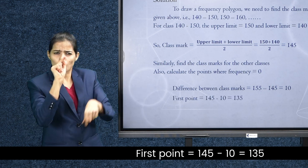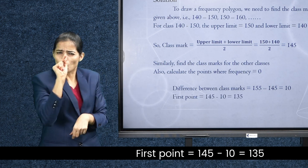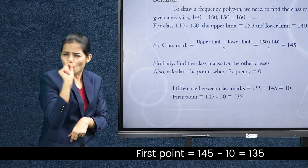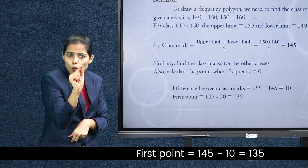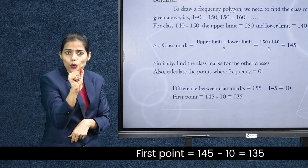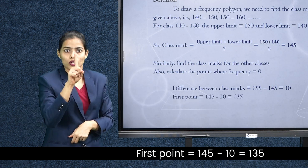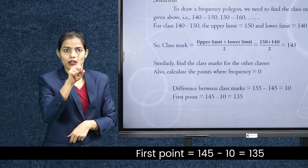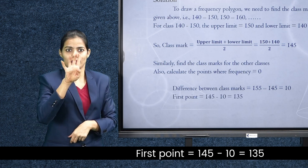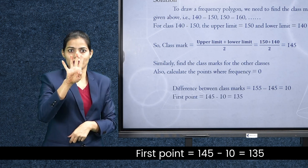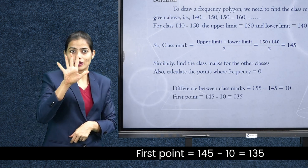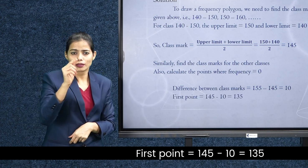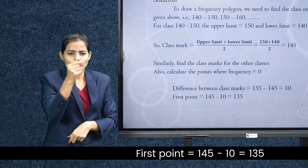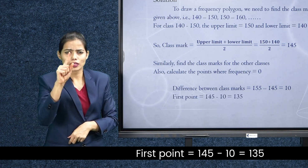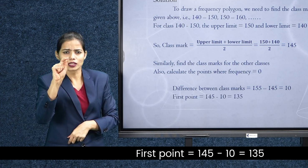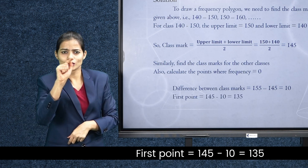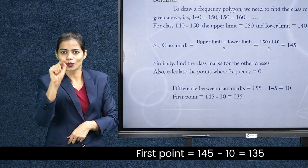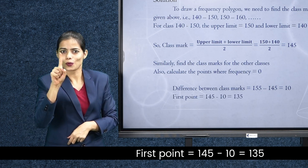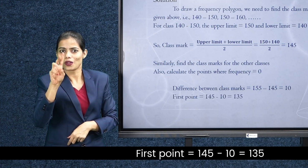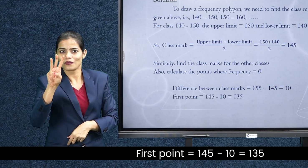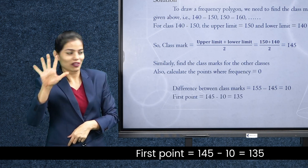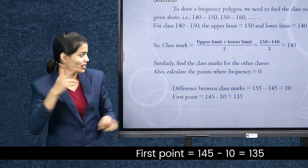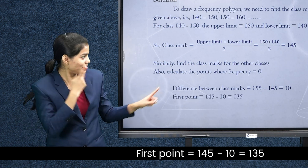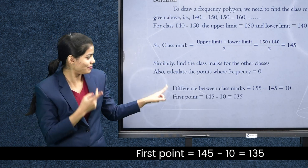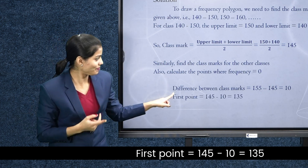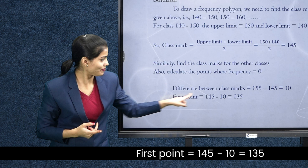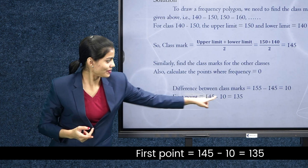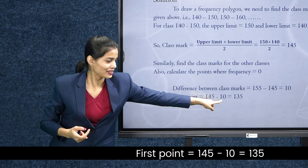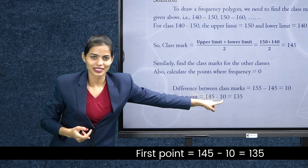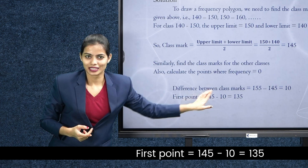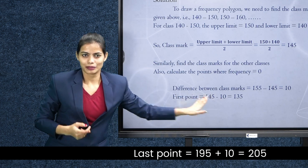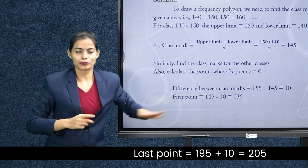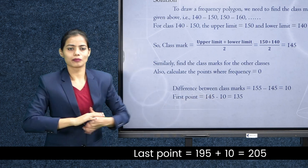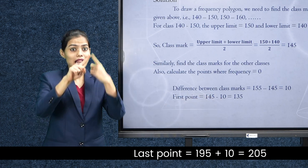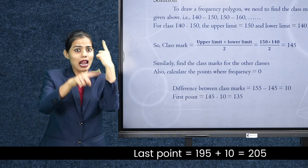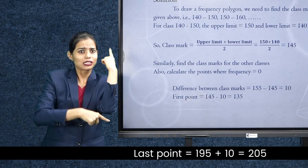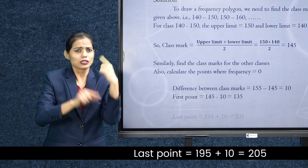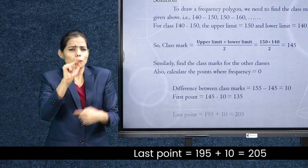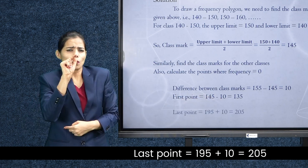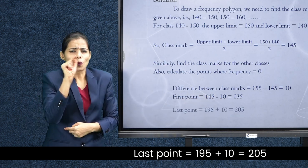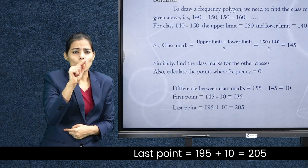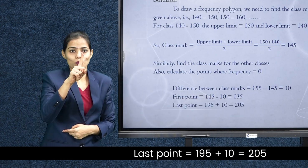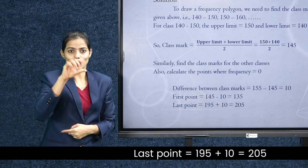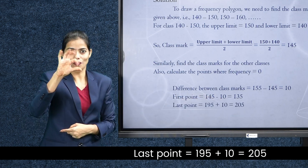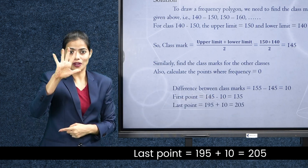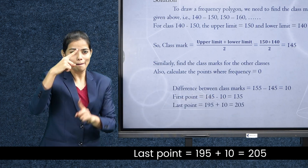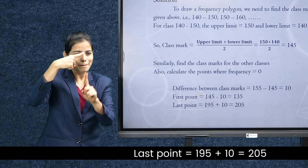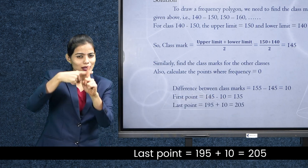is equal to 145 minus 10 is equal to 135. Last point is equal to